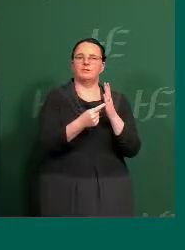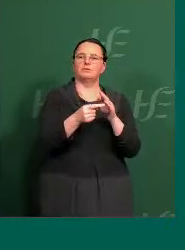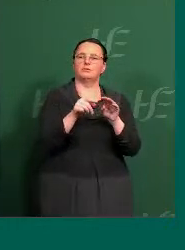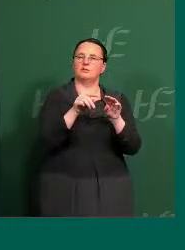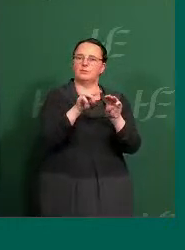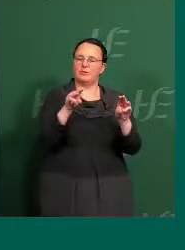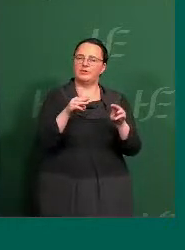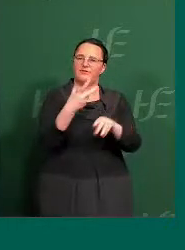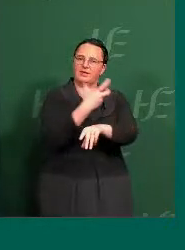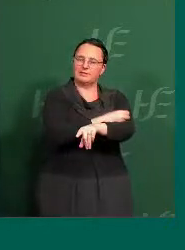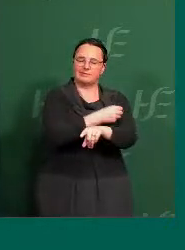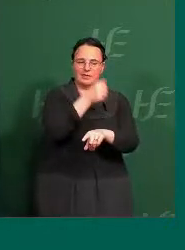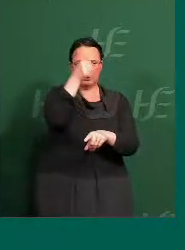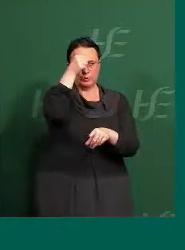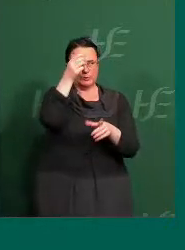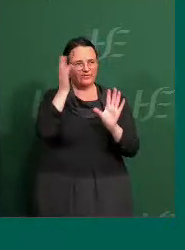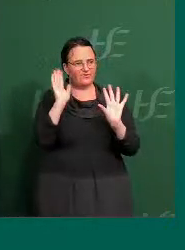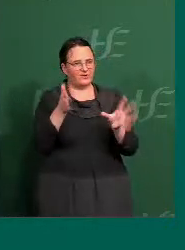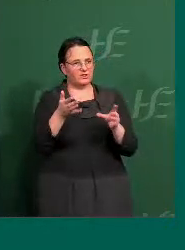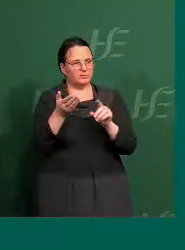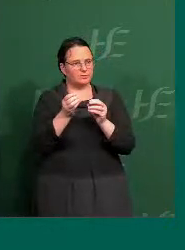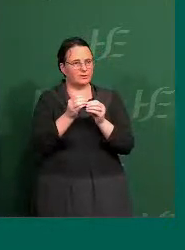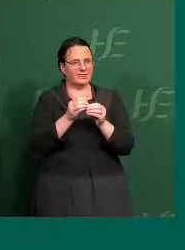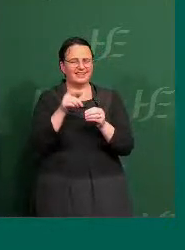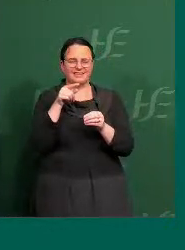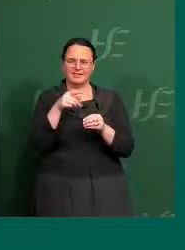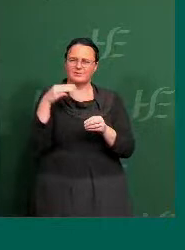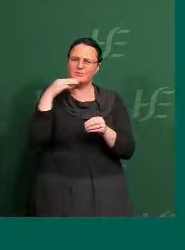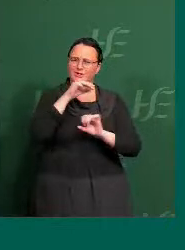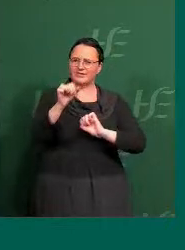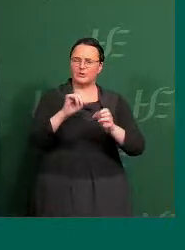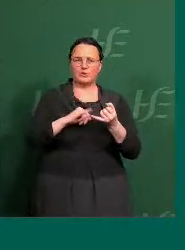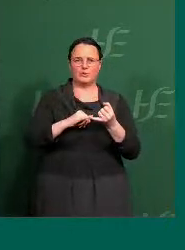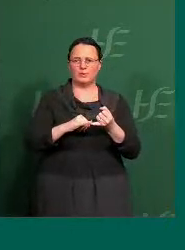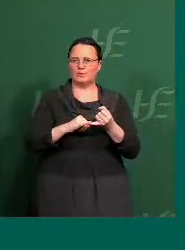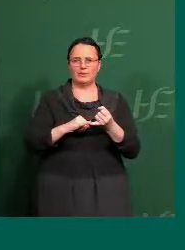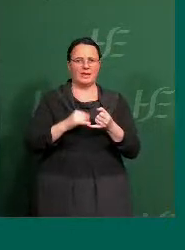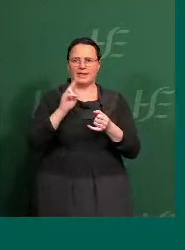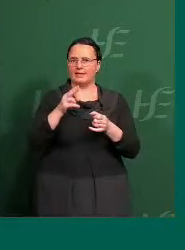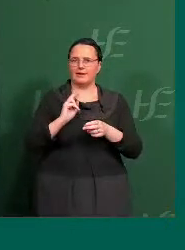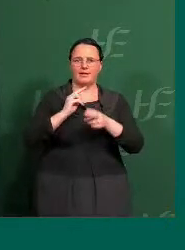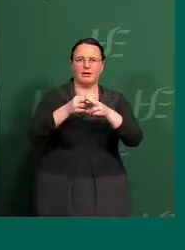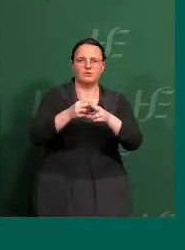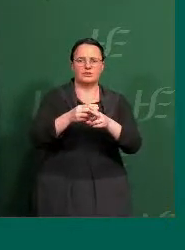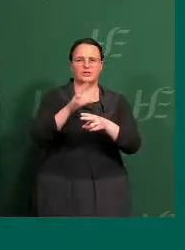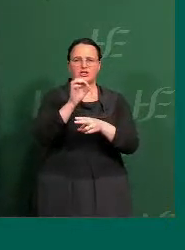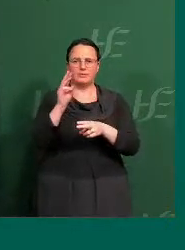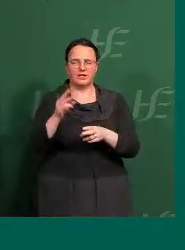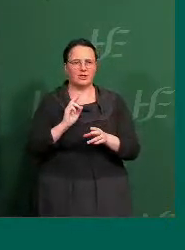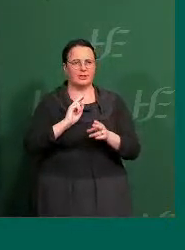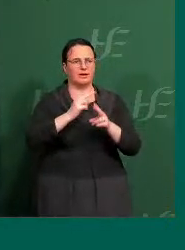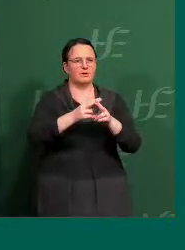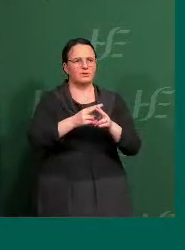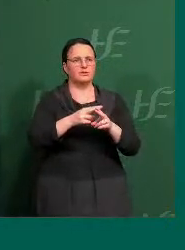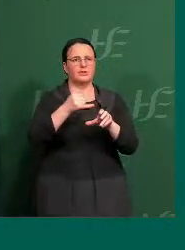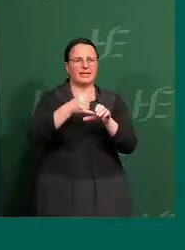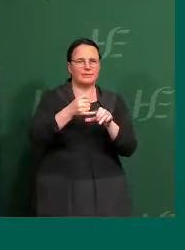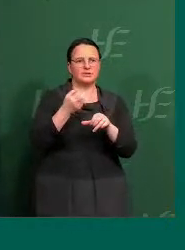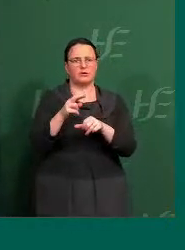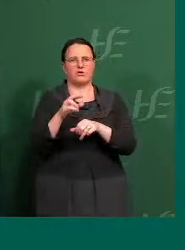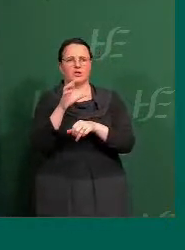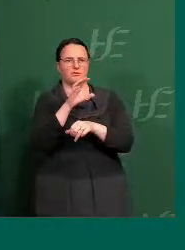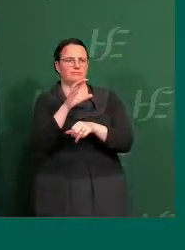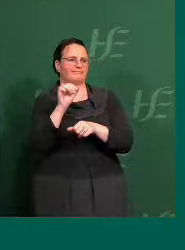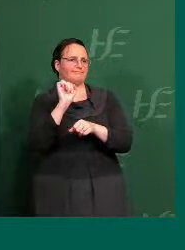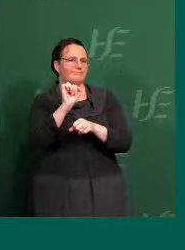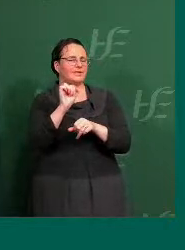mentioned before that this is a really important service for people who can't get to a GP, to a vaccine centre or a pharmacy. And we